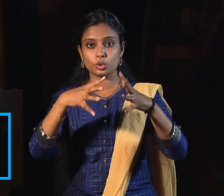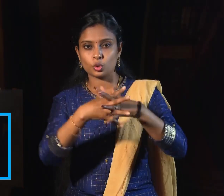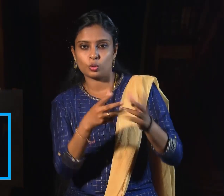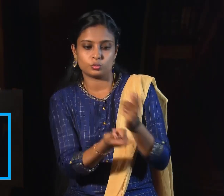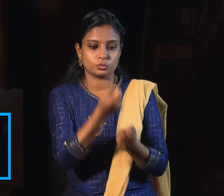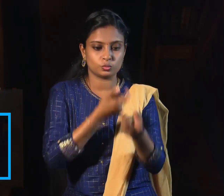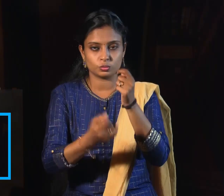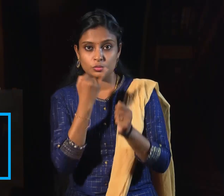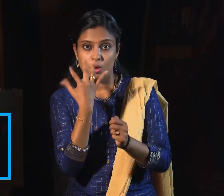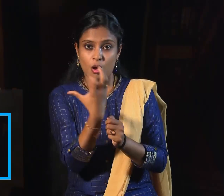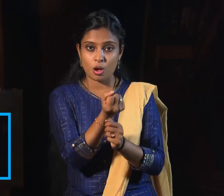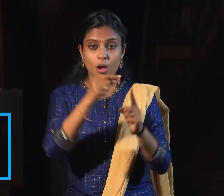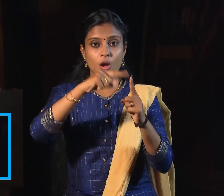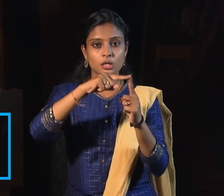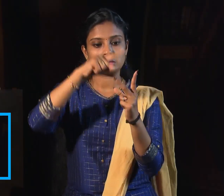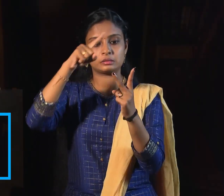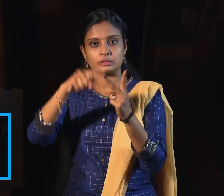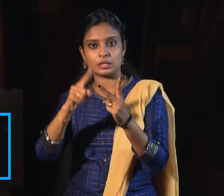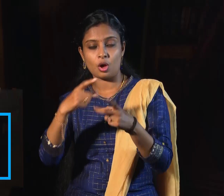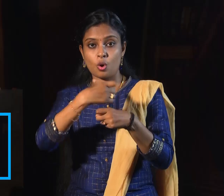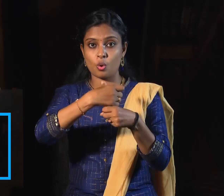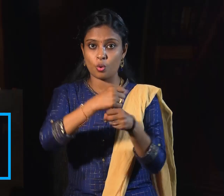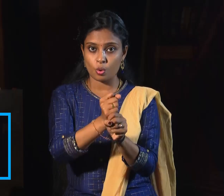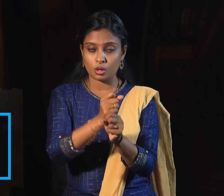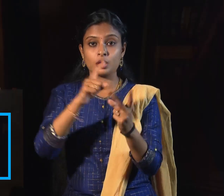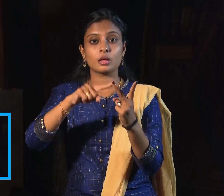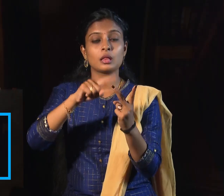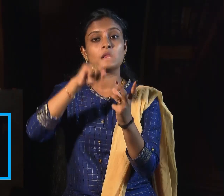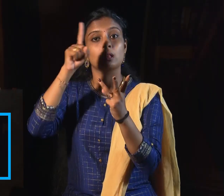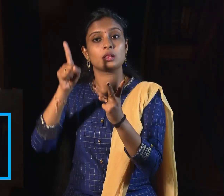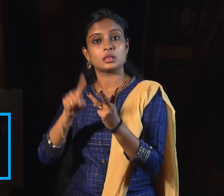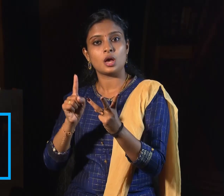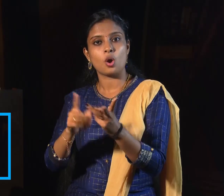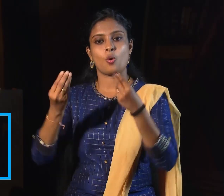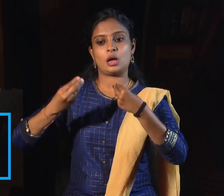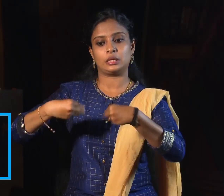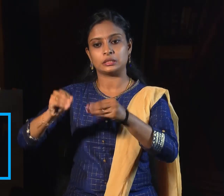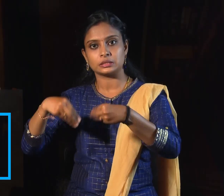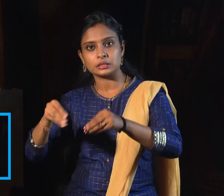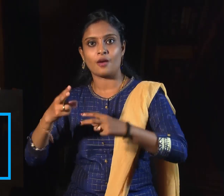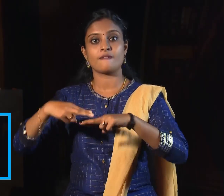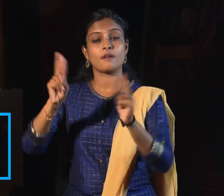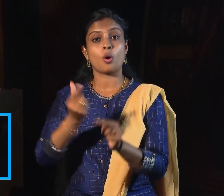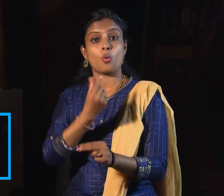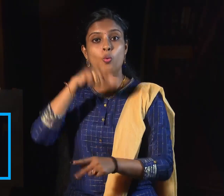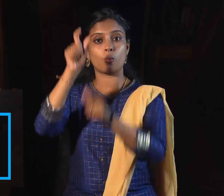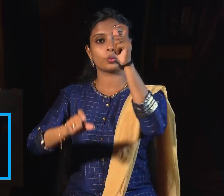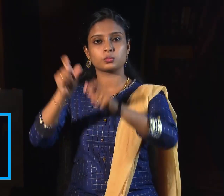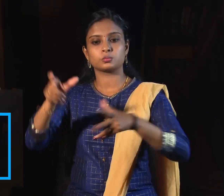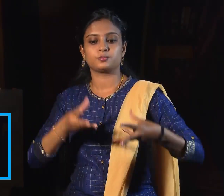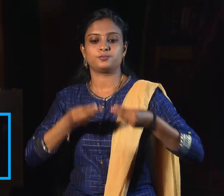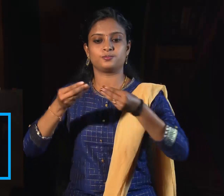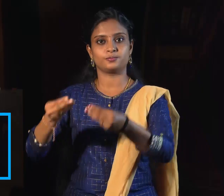materials, primary, through manufacturing, which is secondary, and finally servicing to the end consumers, that